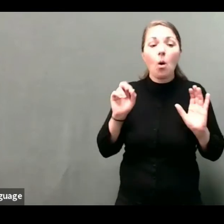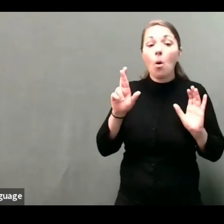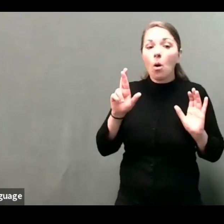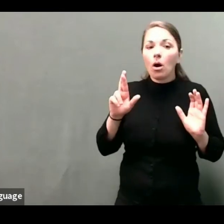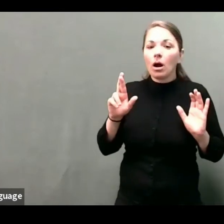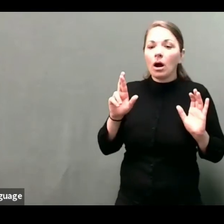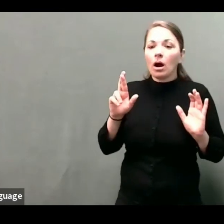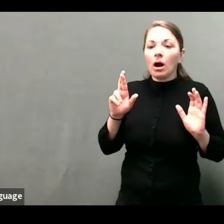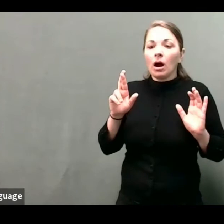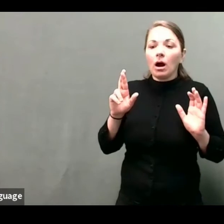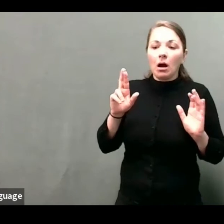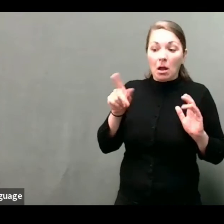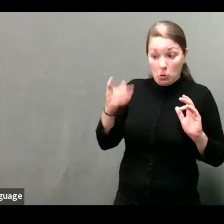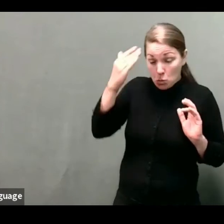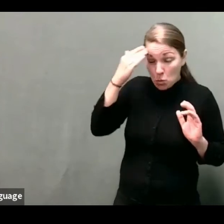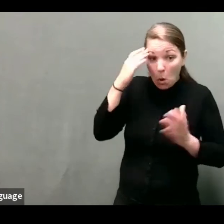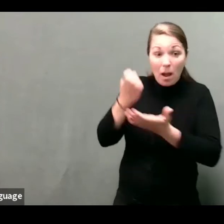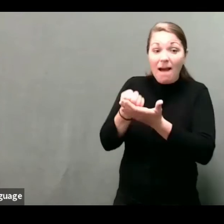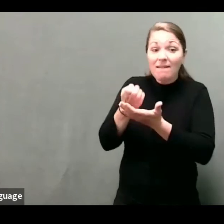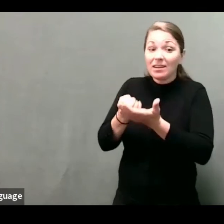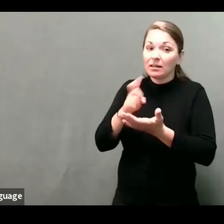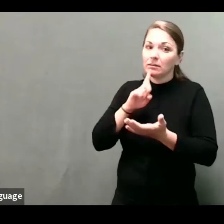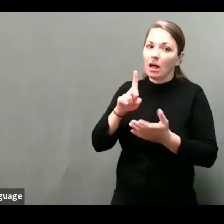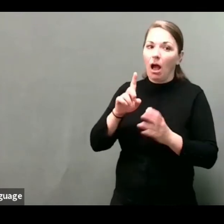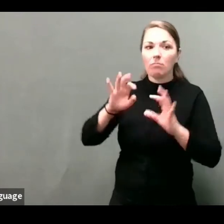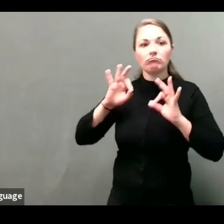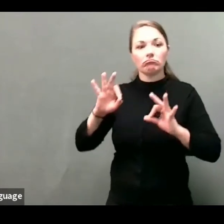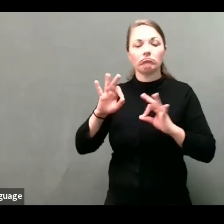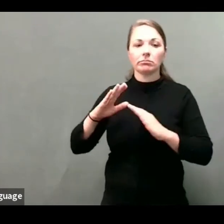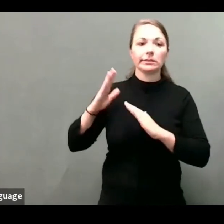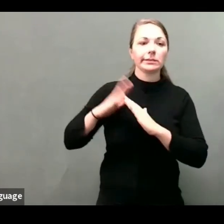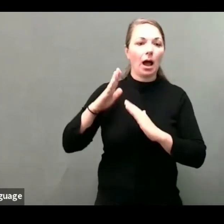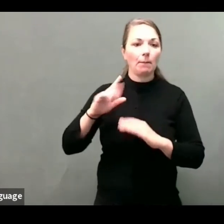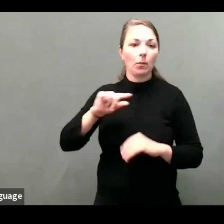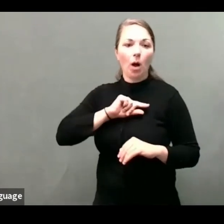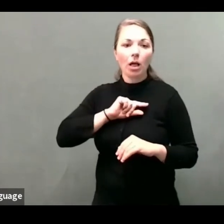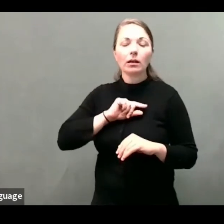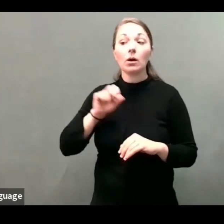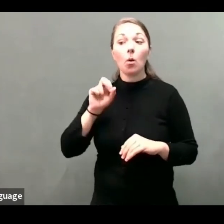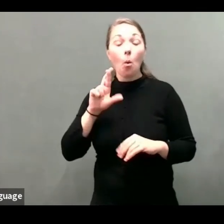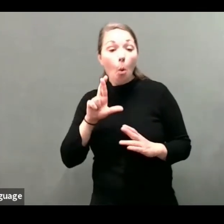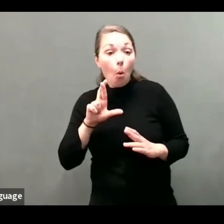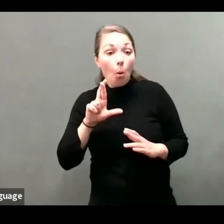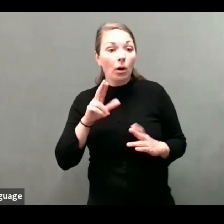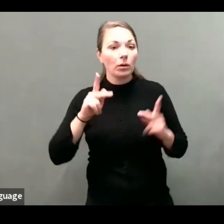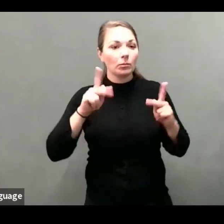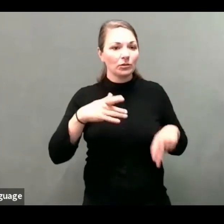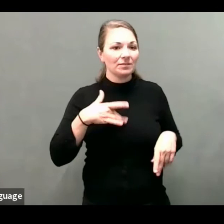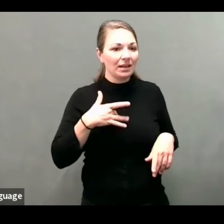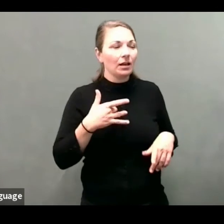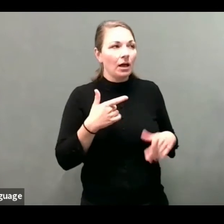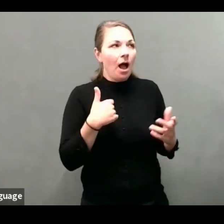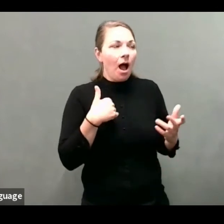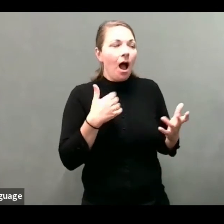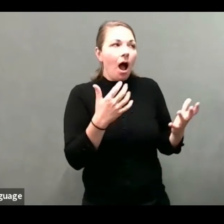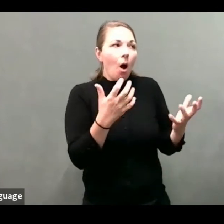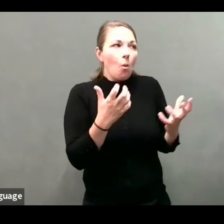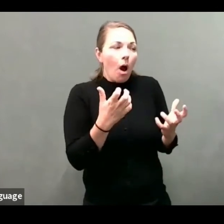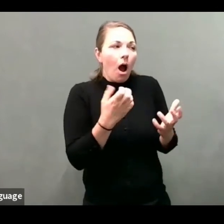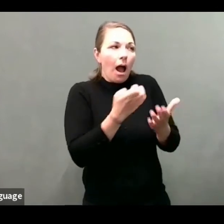is it more important to them to have a really thorough assessment, to maybe get evidence collected, even knowing that that may